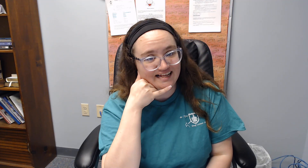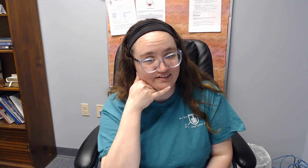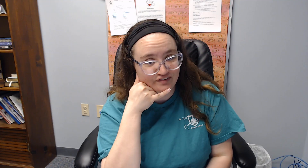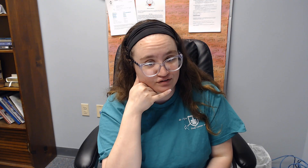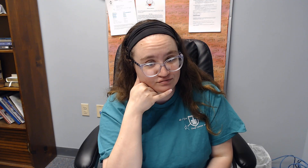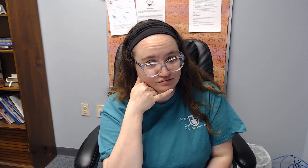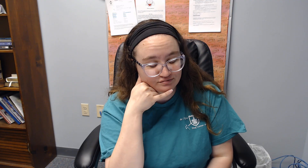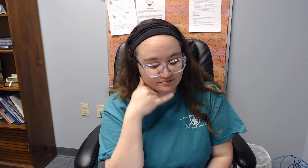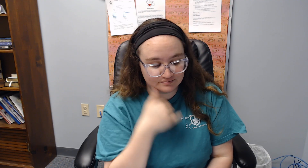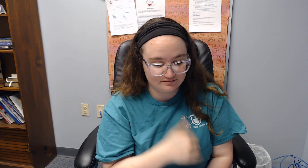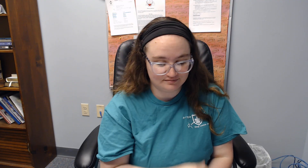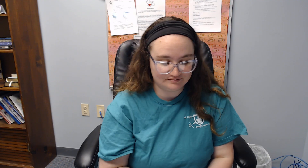Telephone.